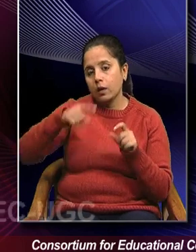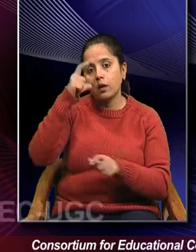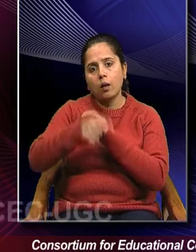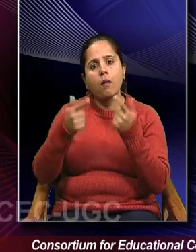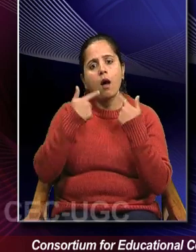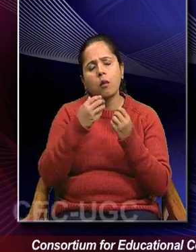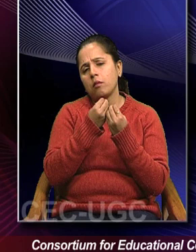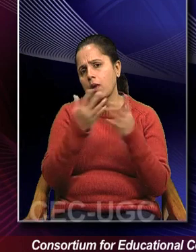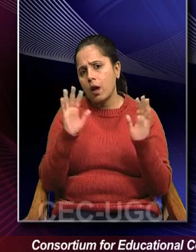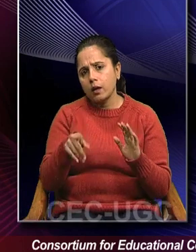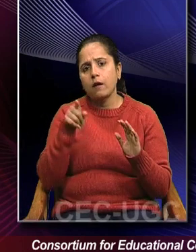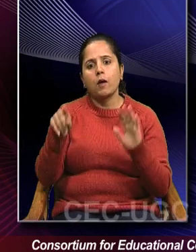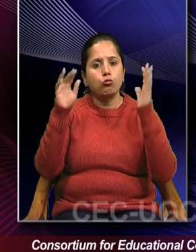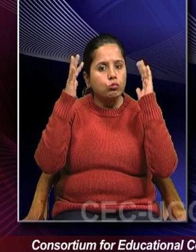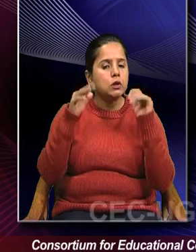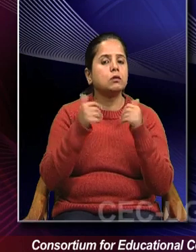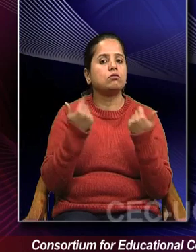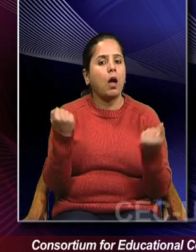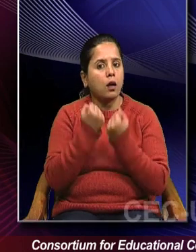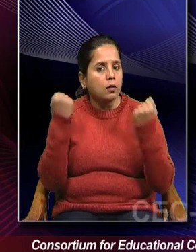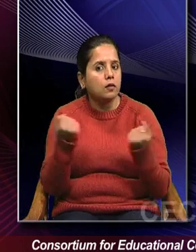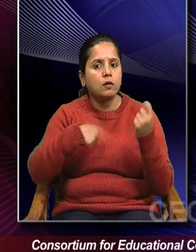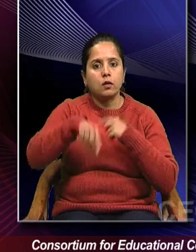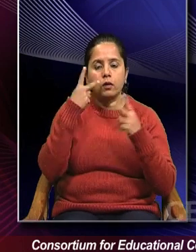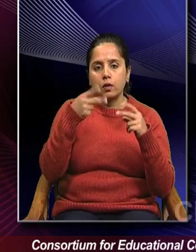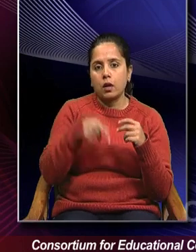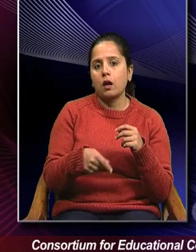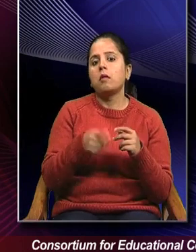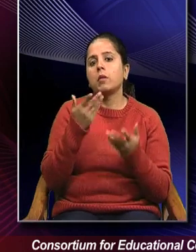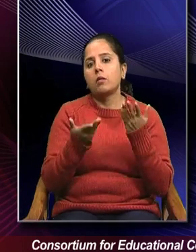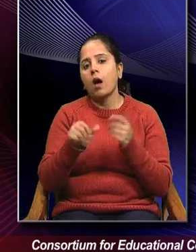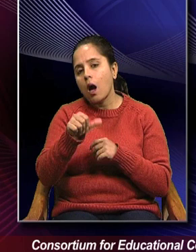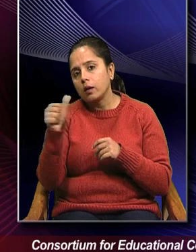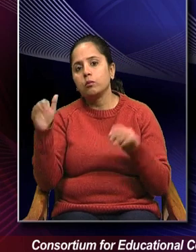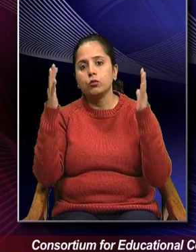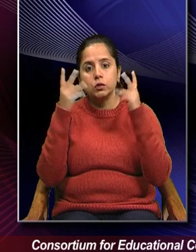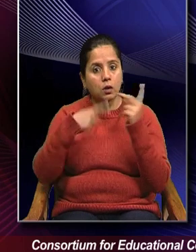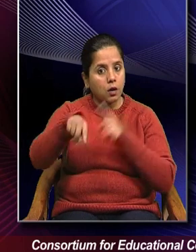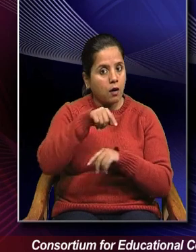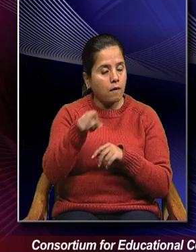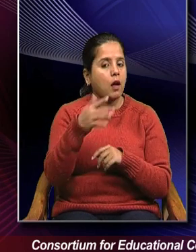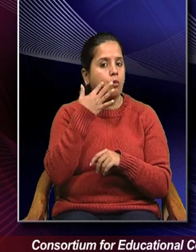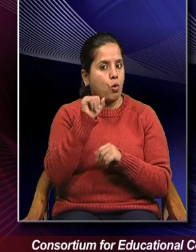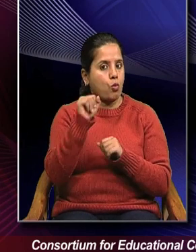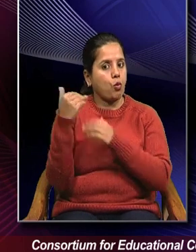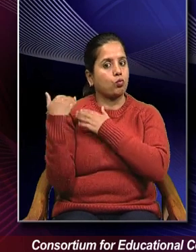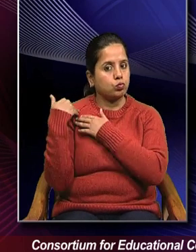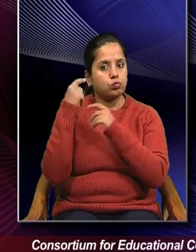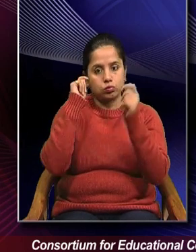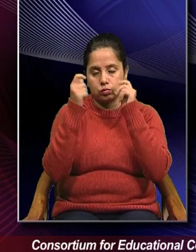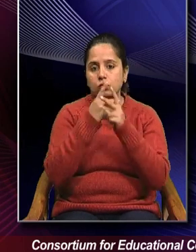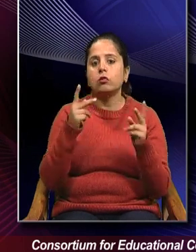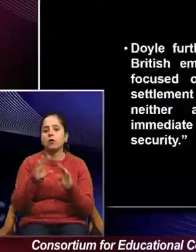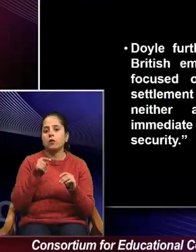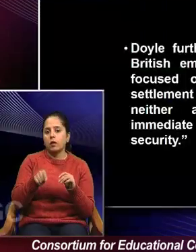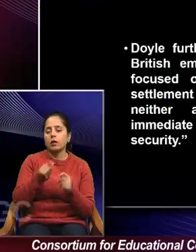many missionary activities in India, and how Sirampore missionaries and other missionaries, they played an important role in terms